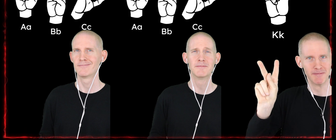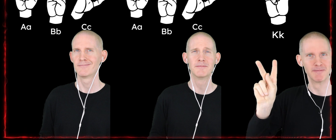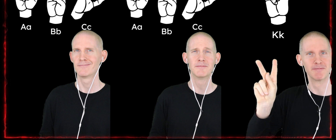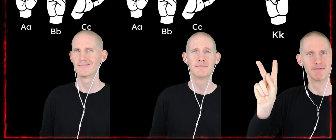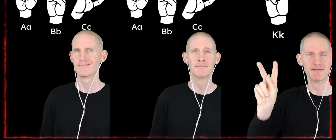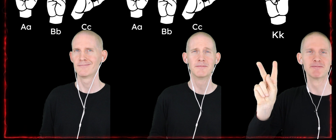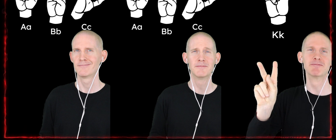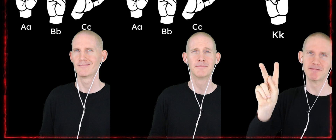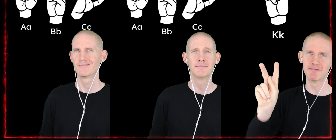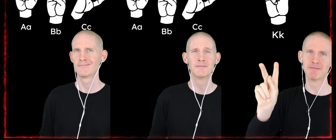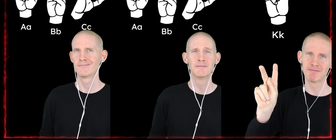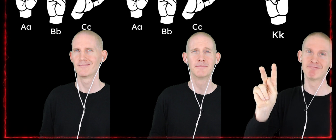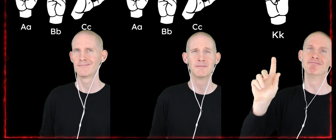Könnt ihr mich sehen?